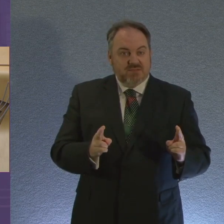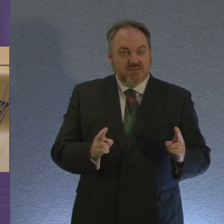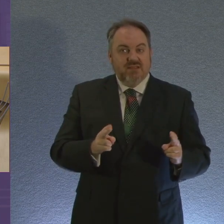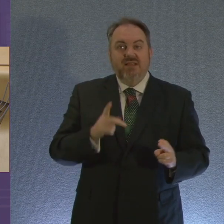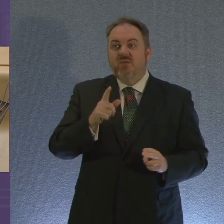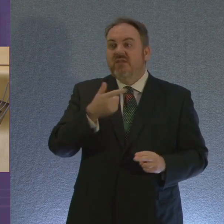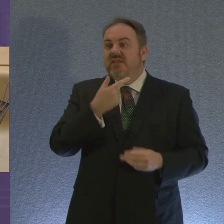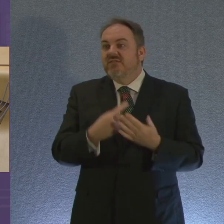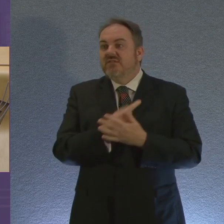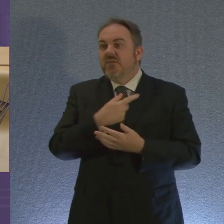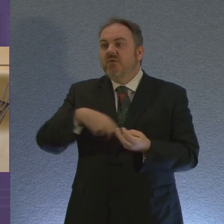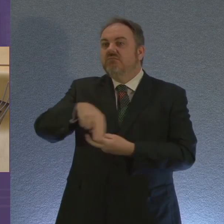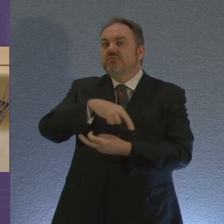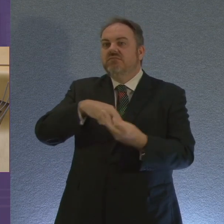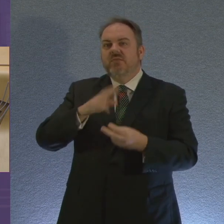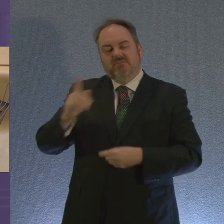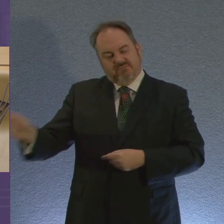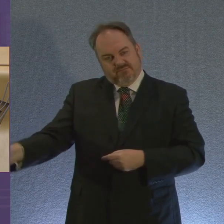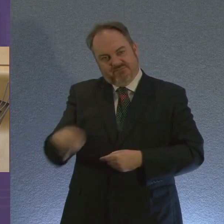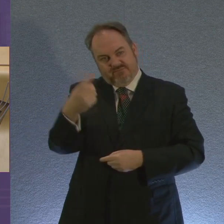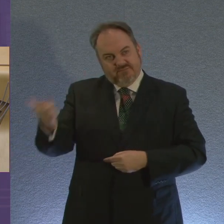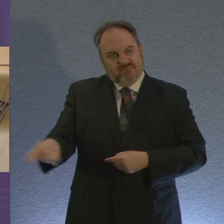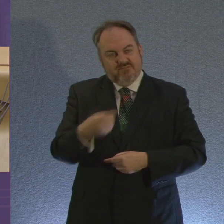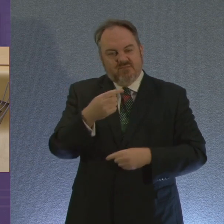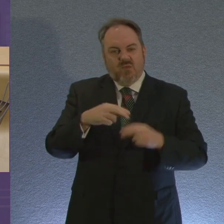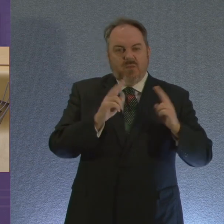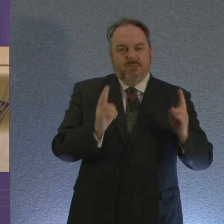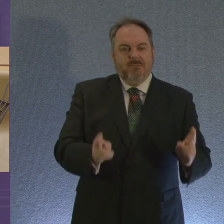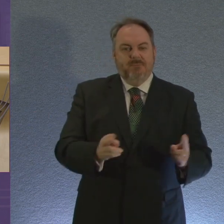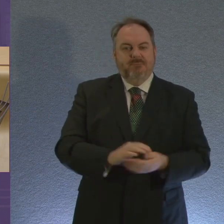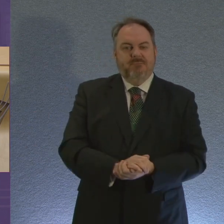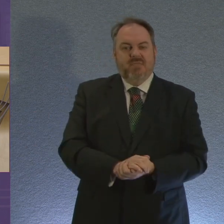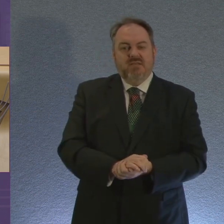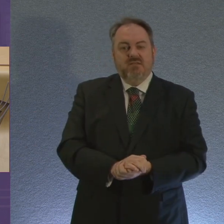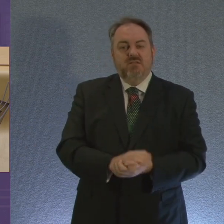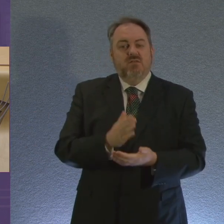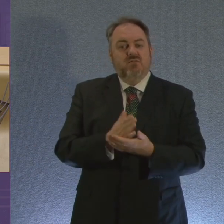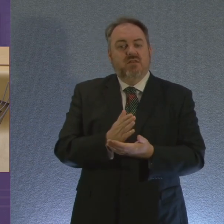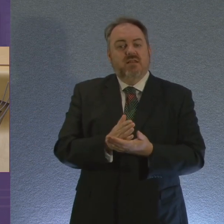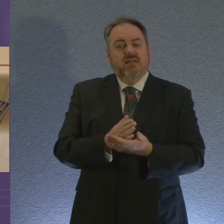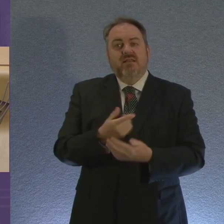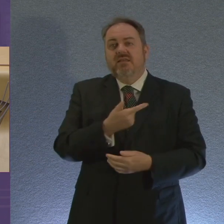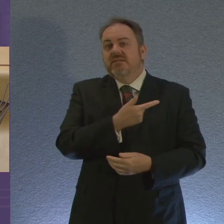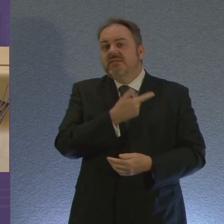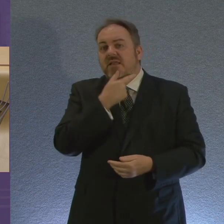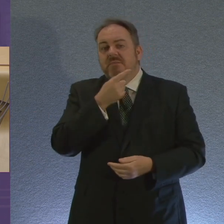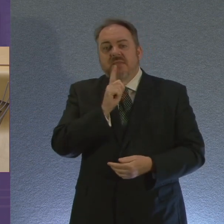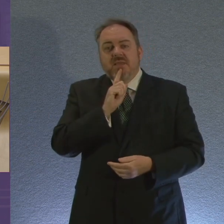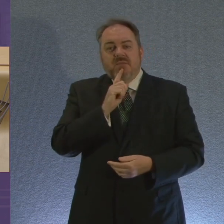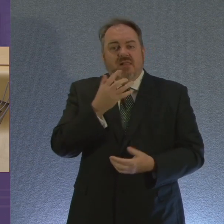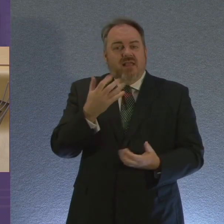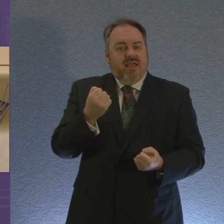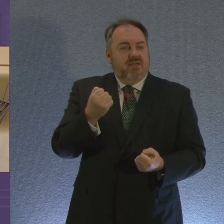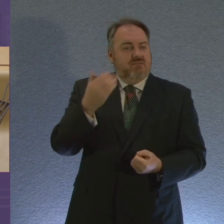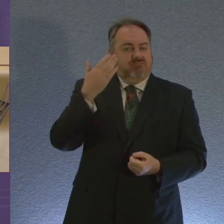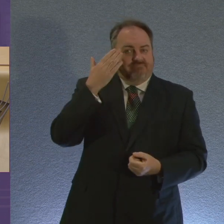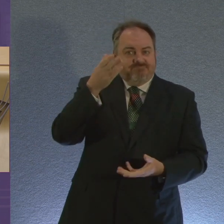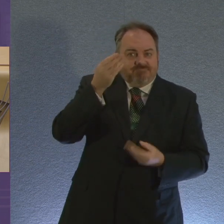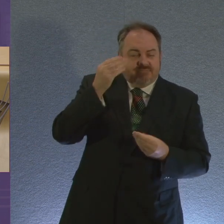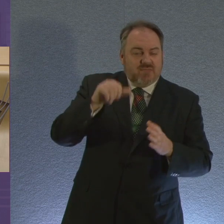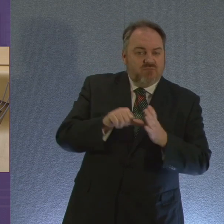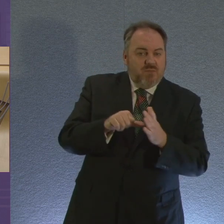they can. To assist some of the most vulnerable people in our society, the bill extends guardianship for adults with incapacity, the period of